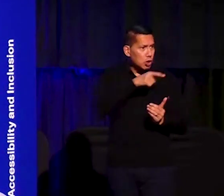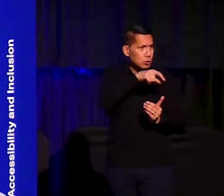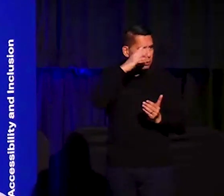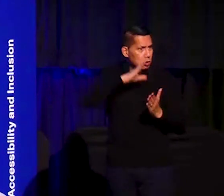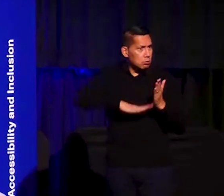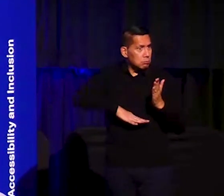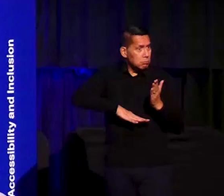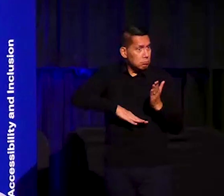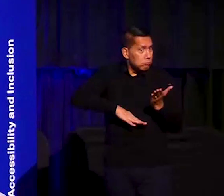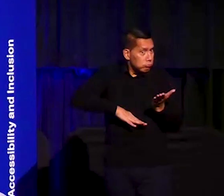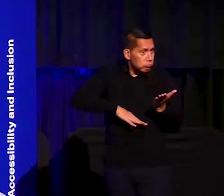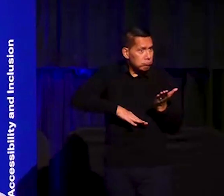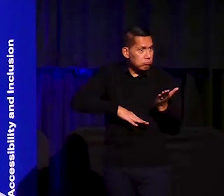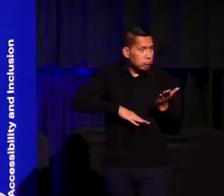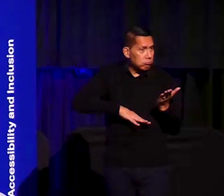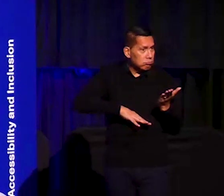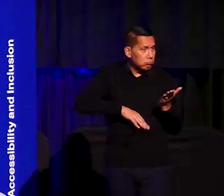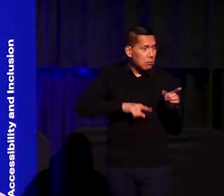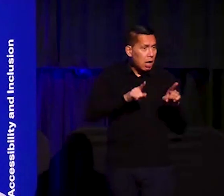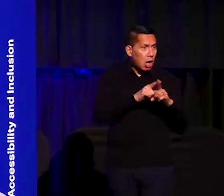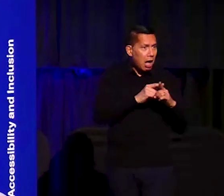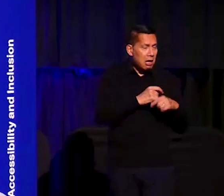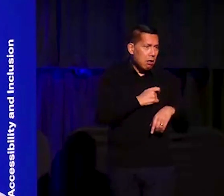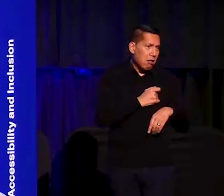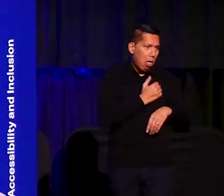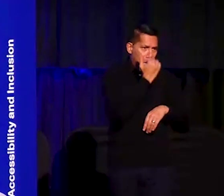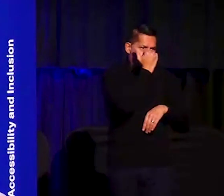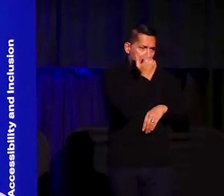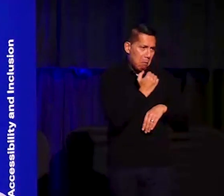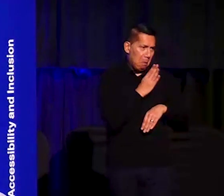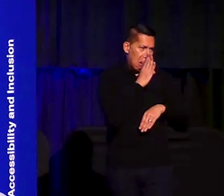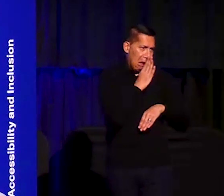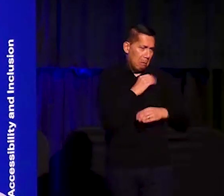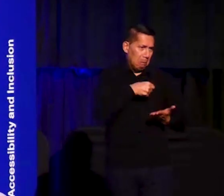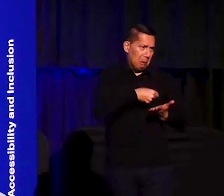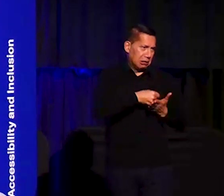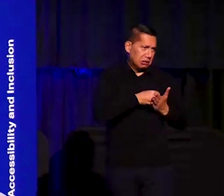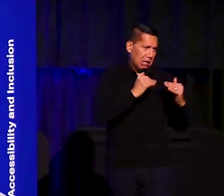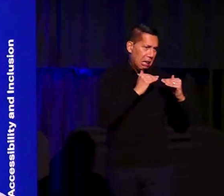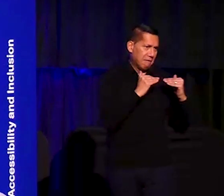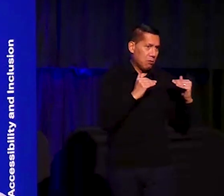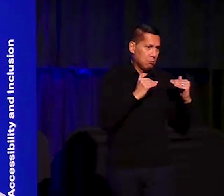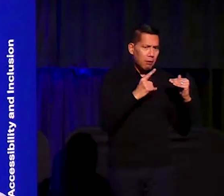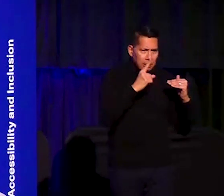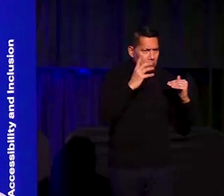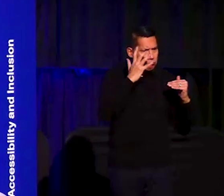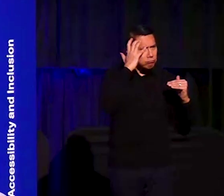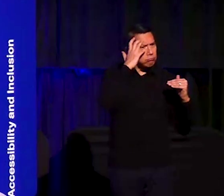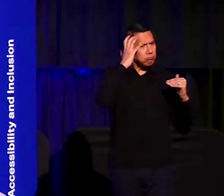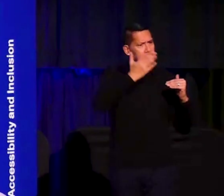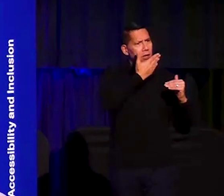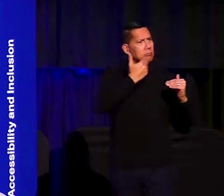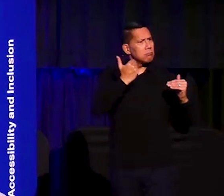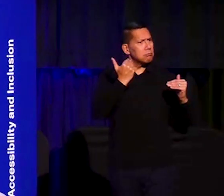just about getting your vanilla baseline right. That's great. That's your safety net. And that's what I'm here to help you with, is to make sure